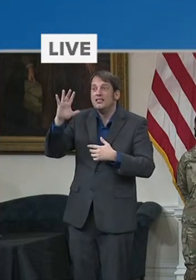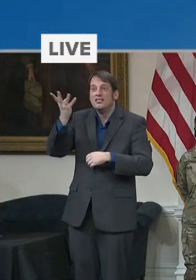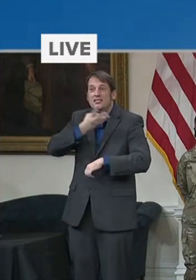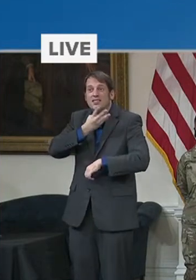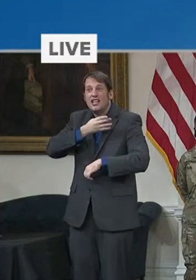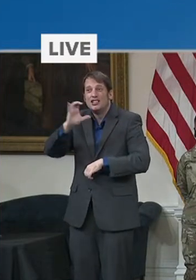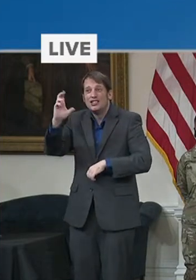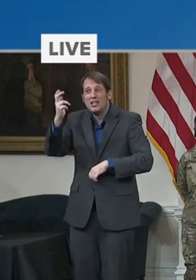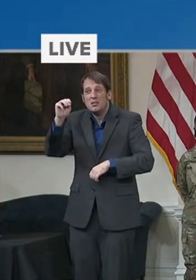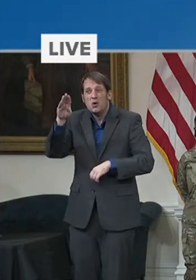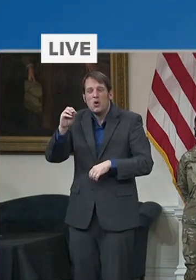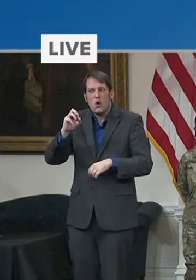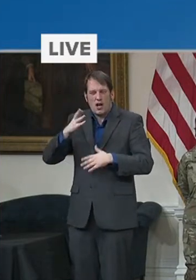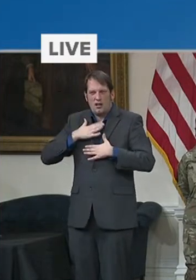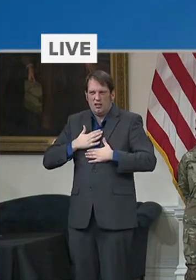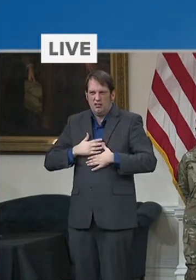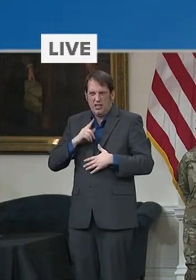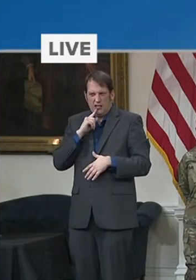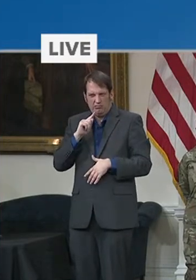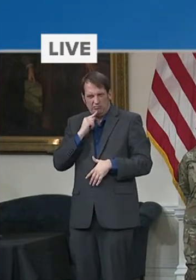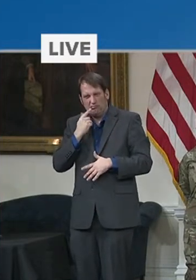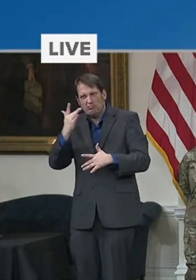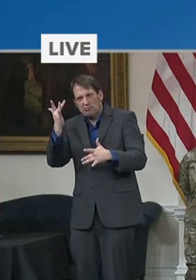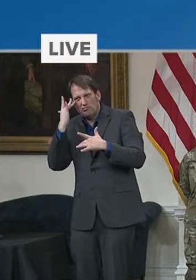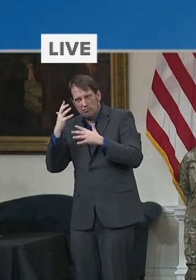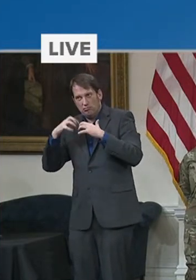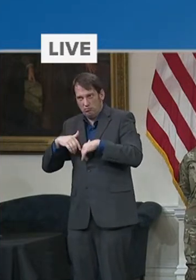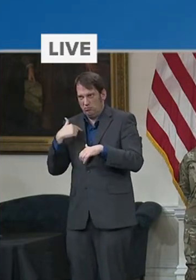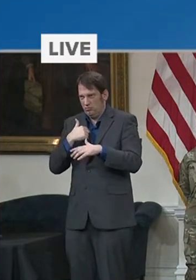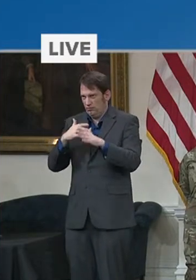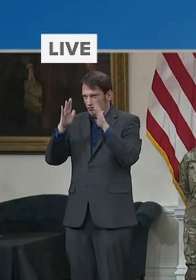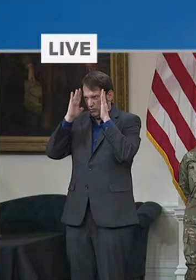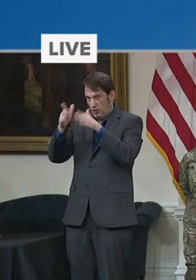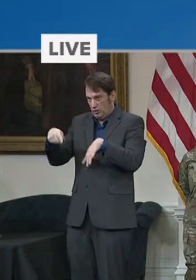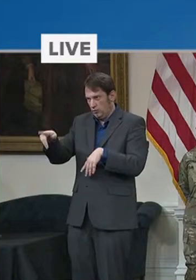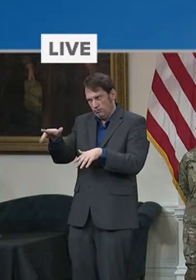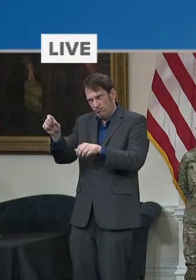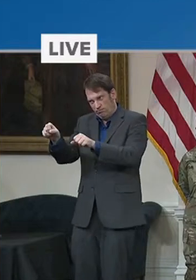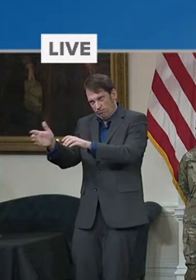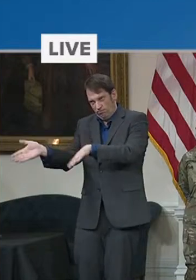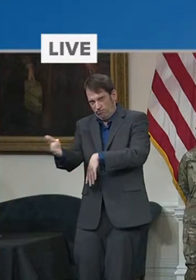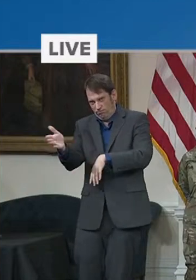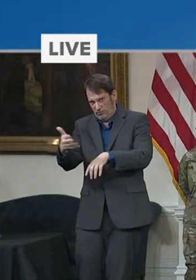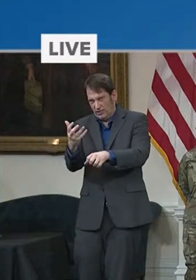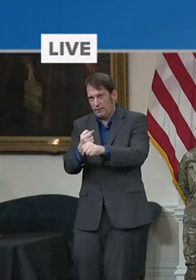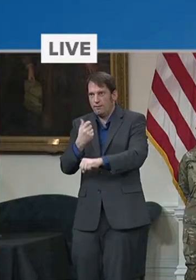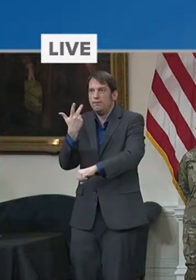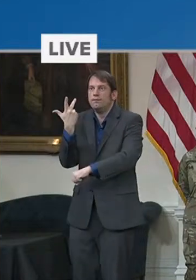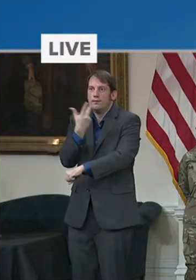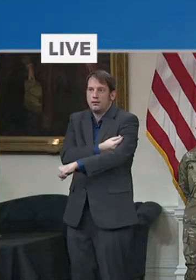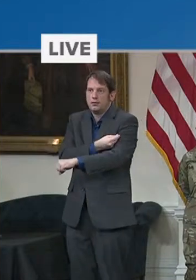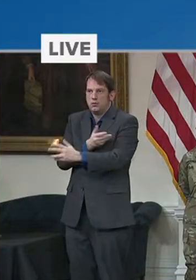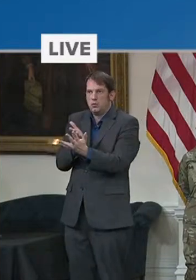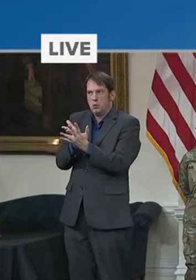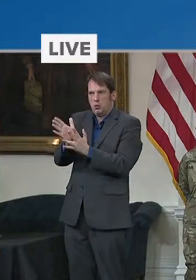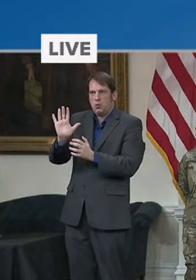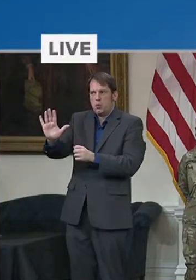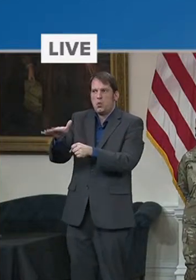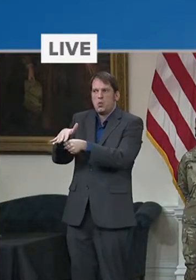medical care. Those individuals will be eligible to receive vaccinations through their hospital-based